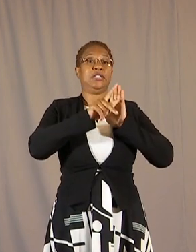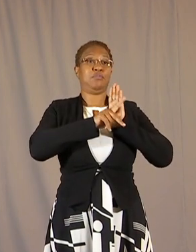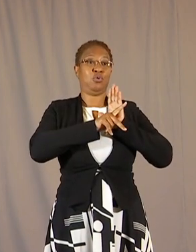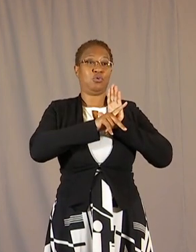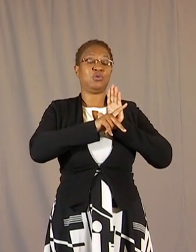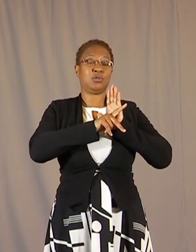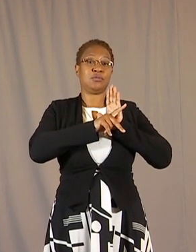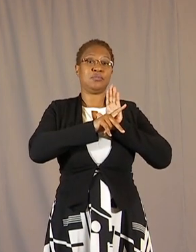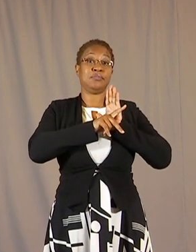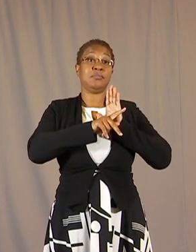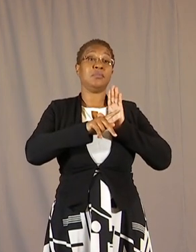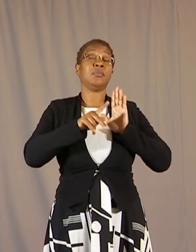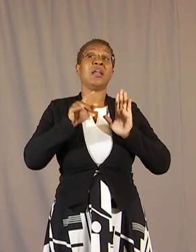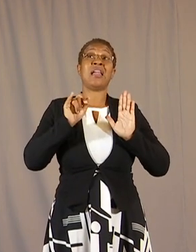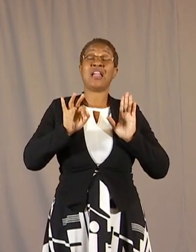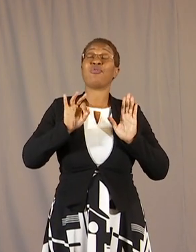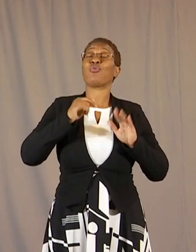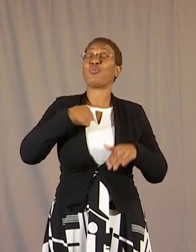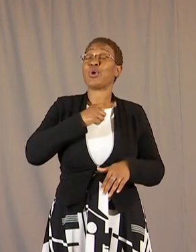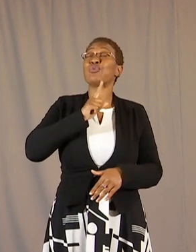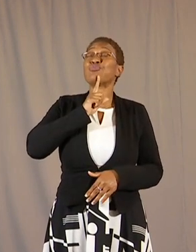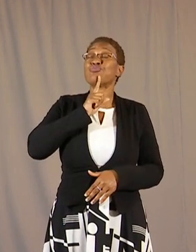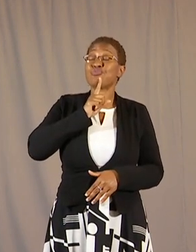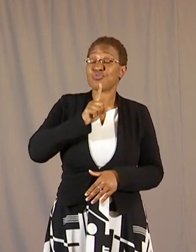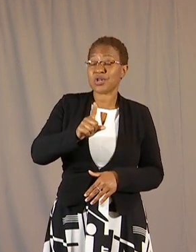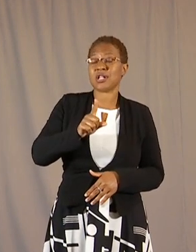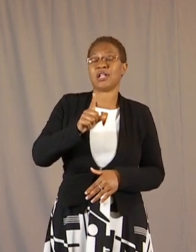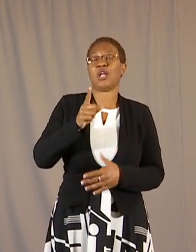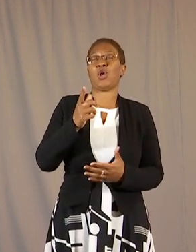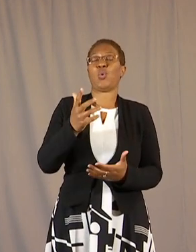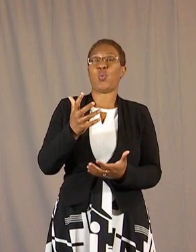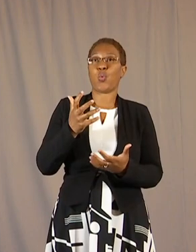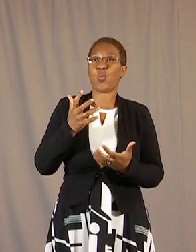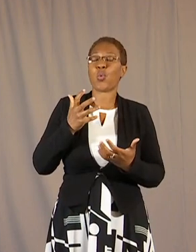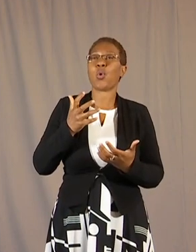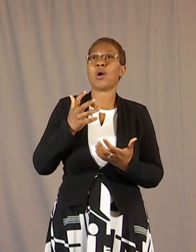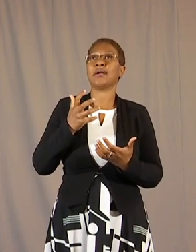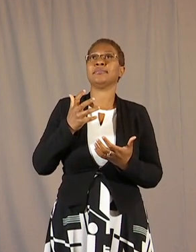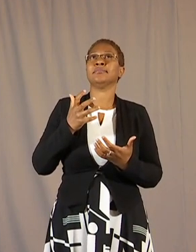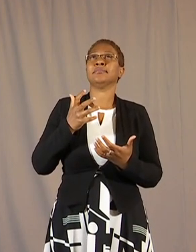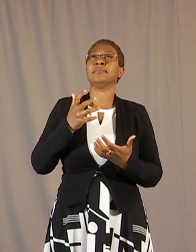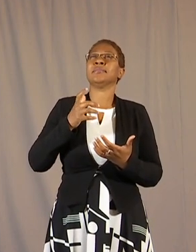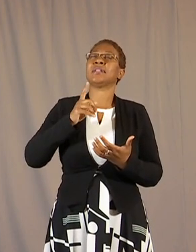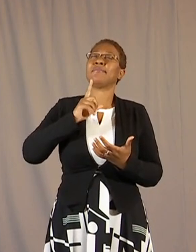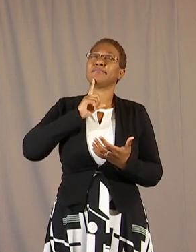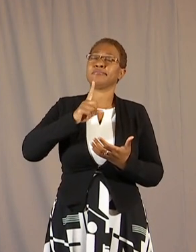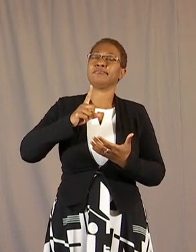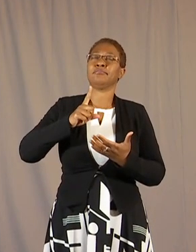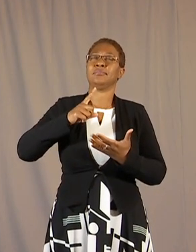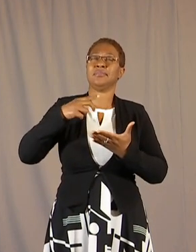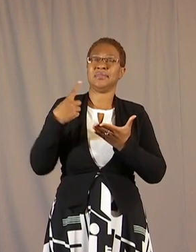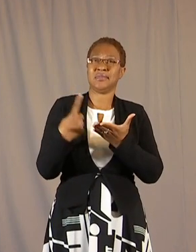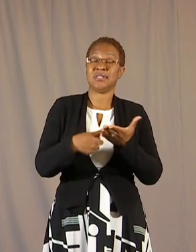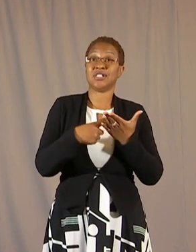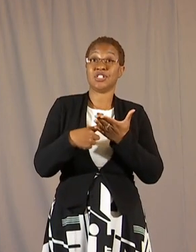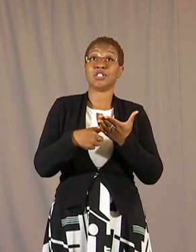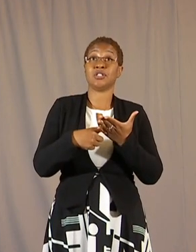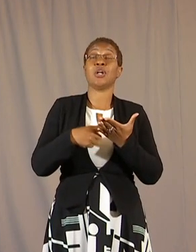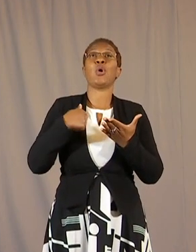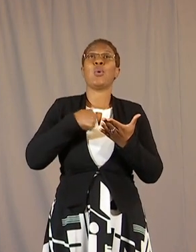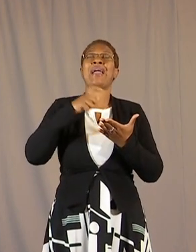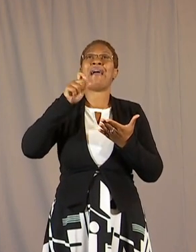that Robert was talking about. We have to name things, we have to be able to disagree and have those